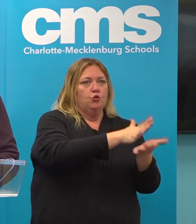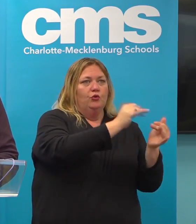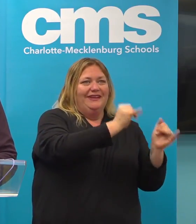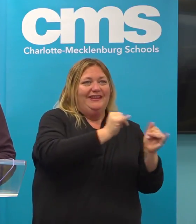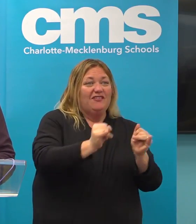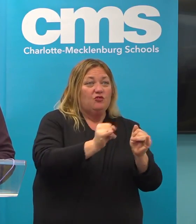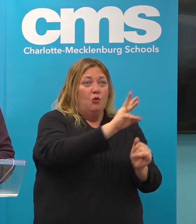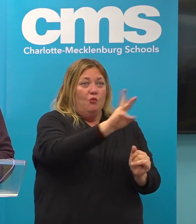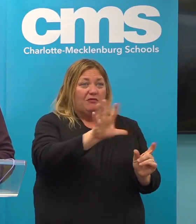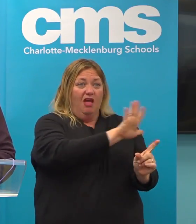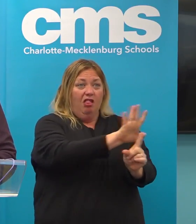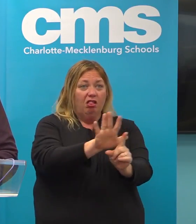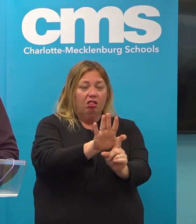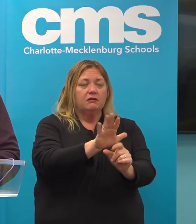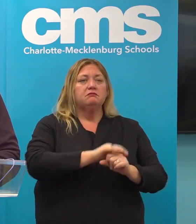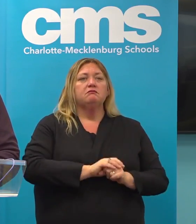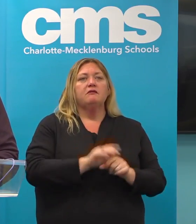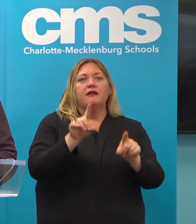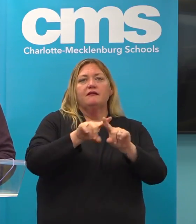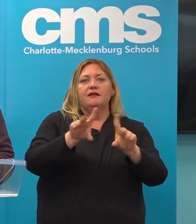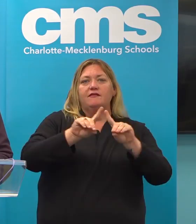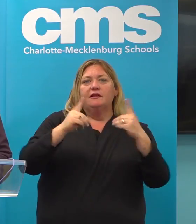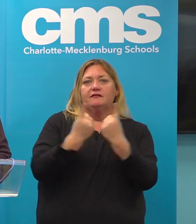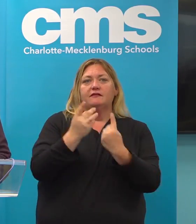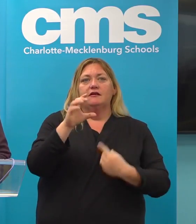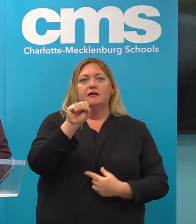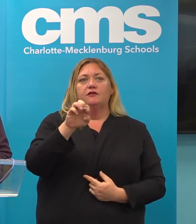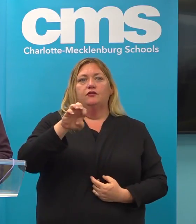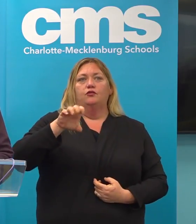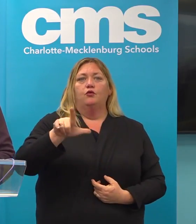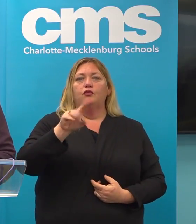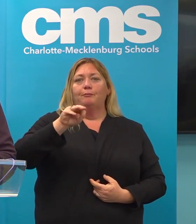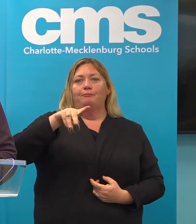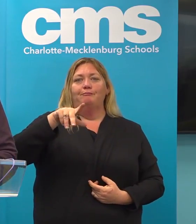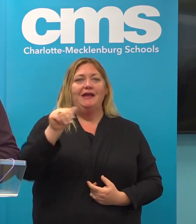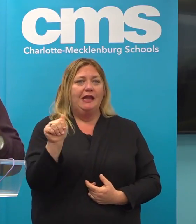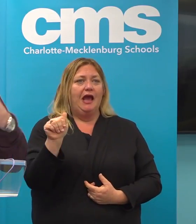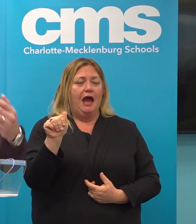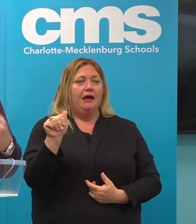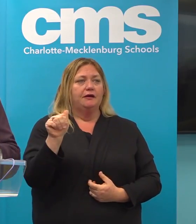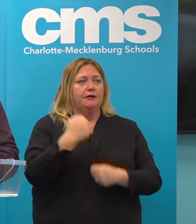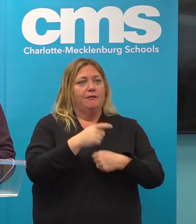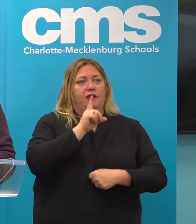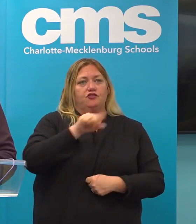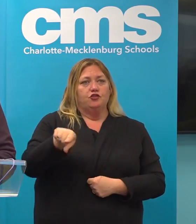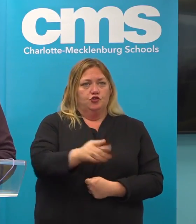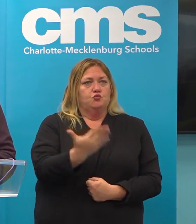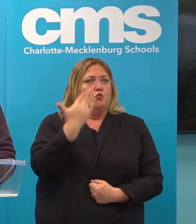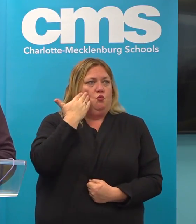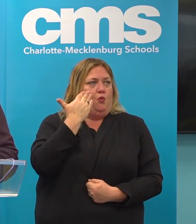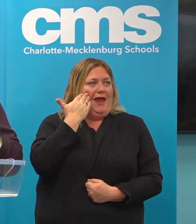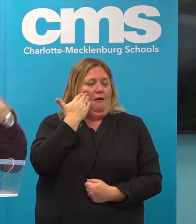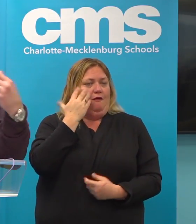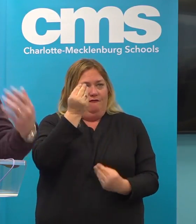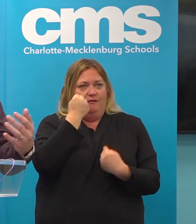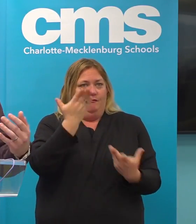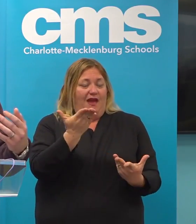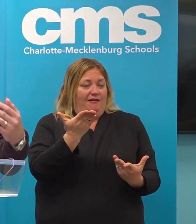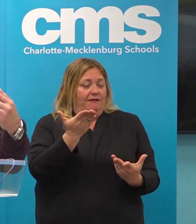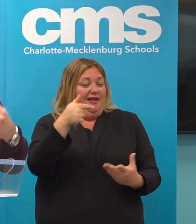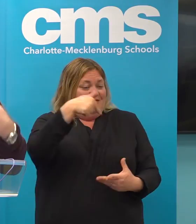individual websites and our various district social media platforms to ensure that you are aware of not just what